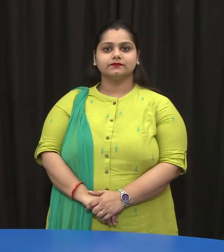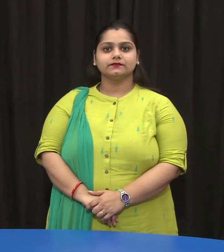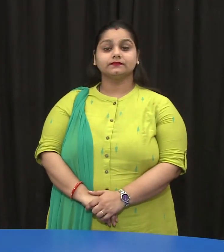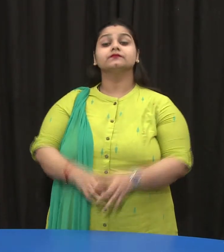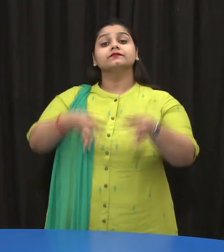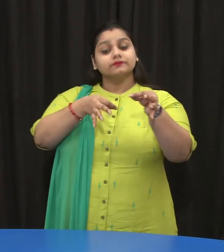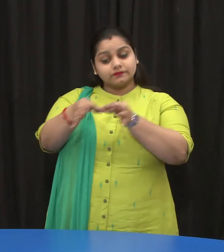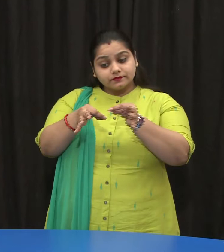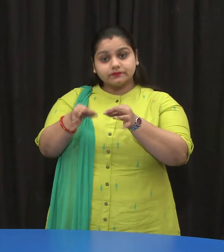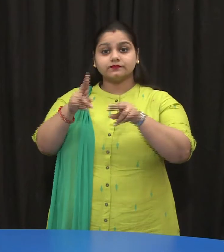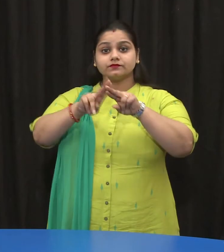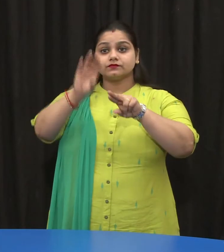Examples of font names are